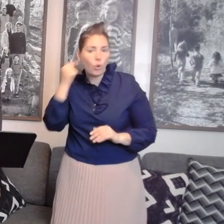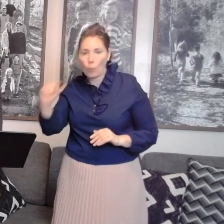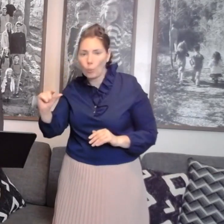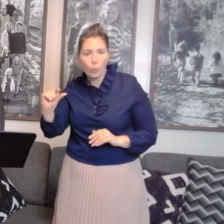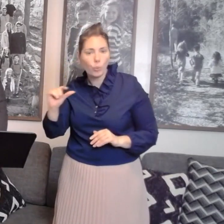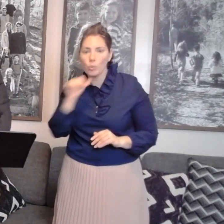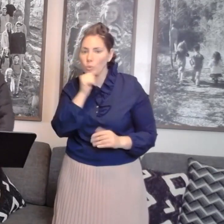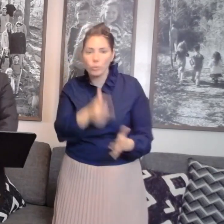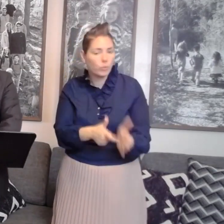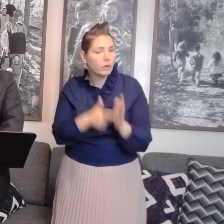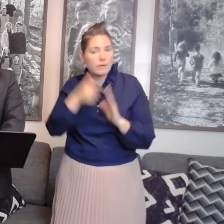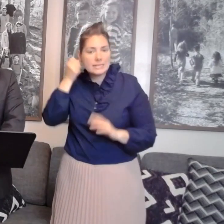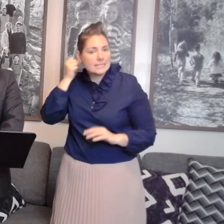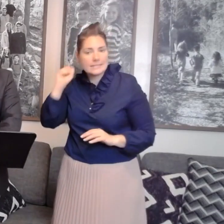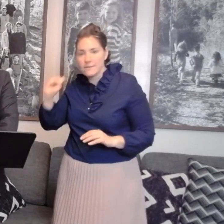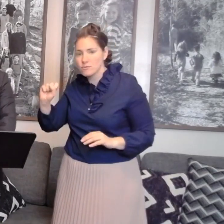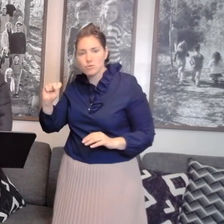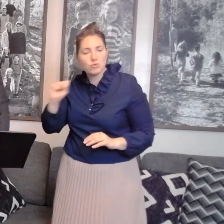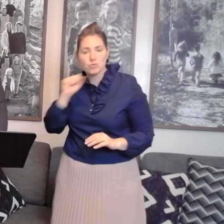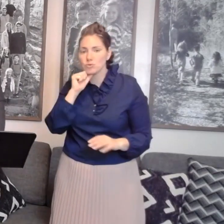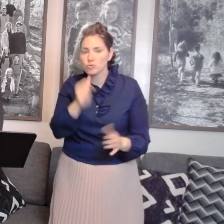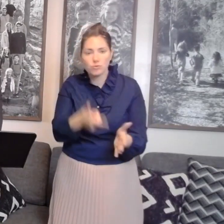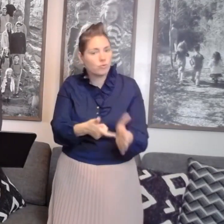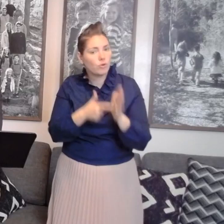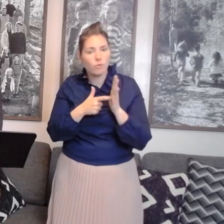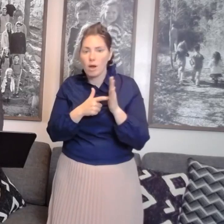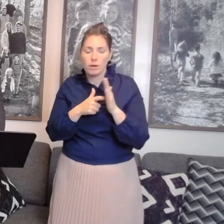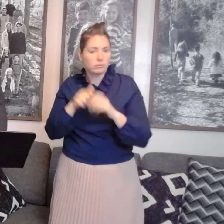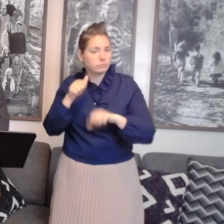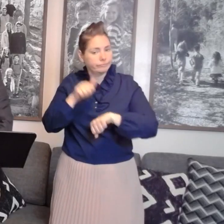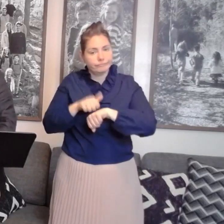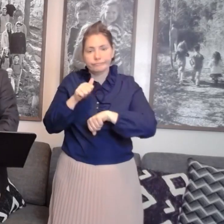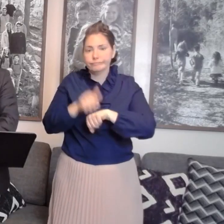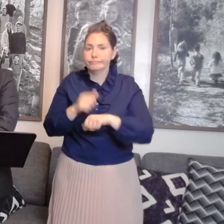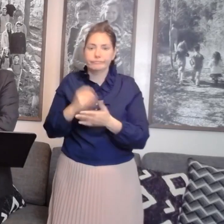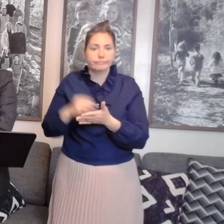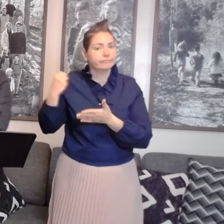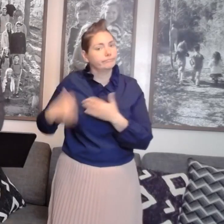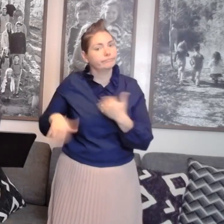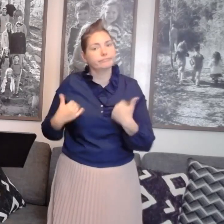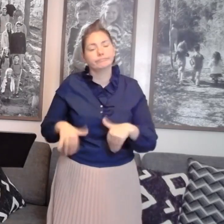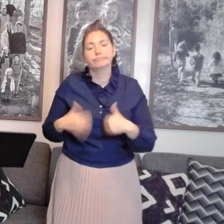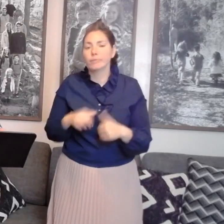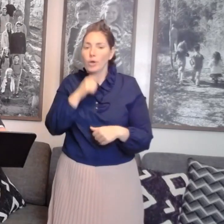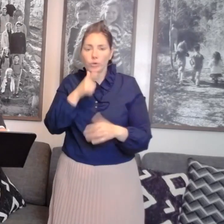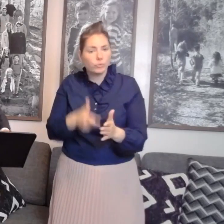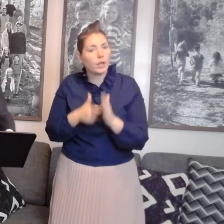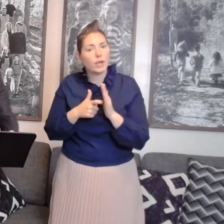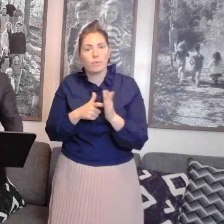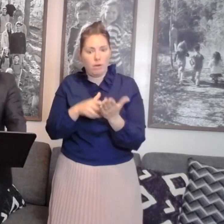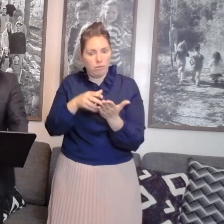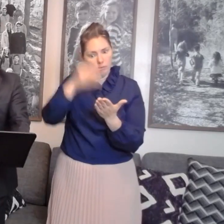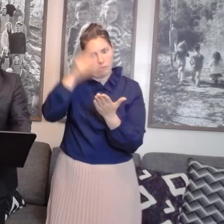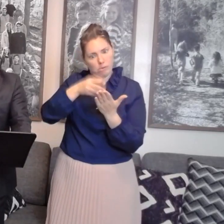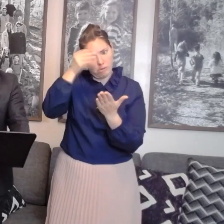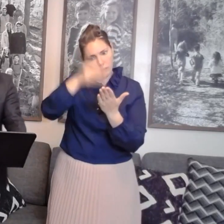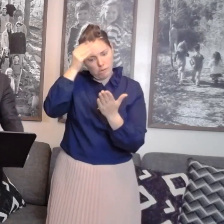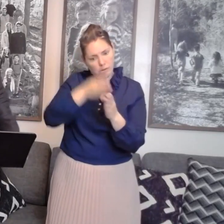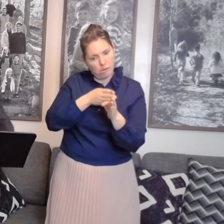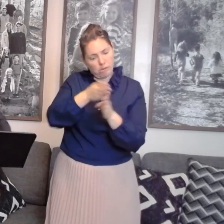it doesn't require silver, and it doesn't require precious stone. It doesn't require schooling. It doesn't require